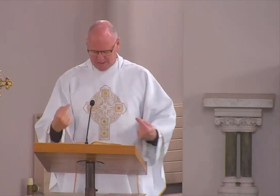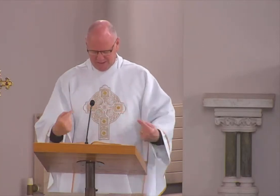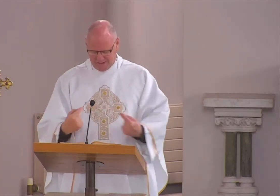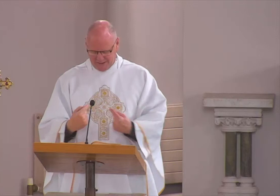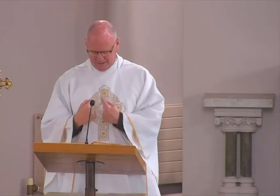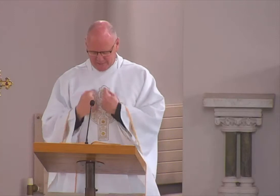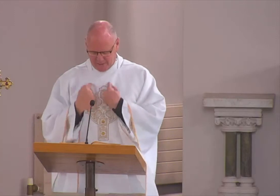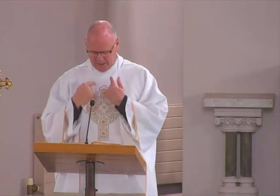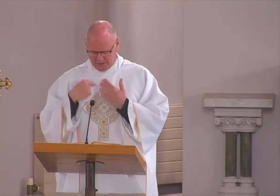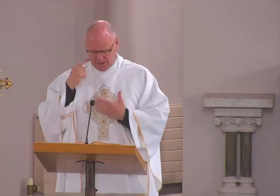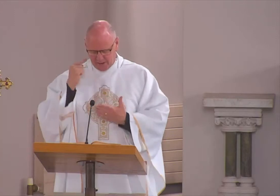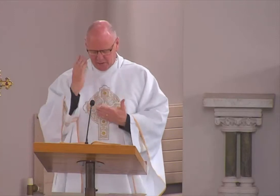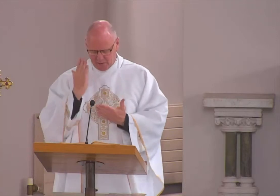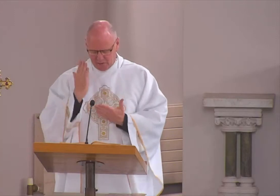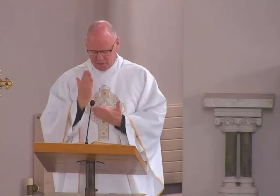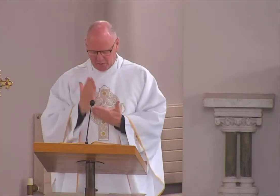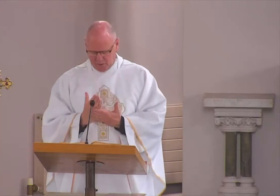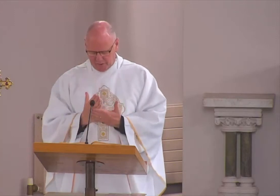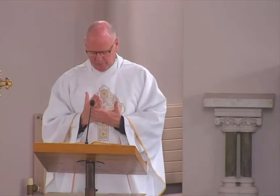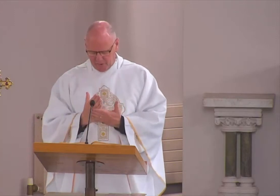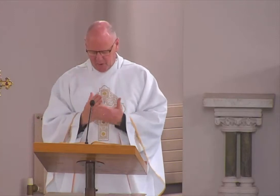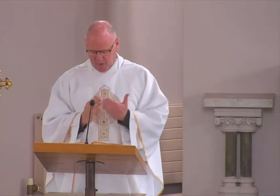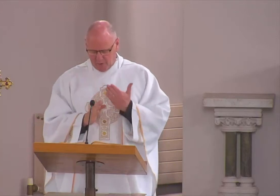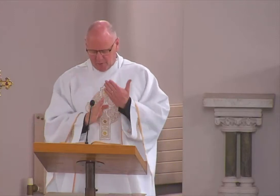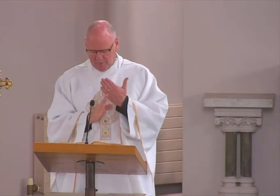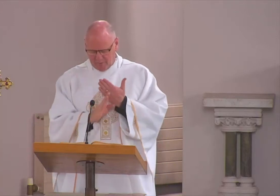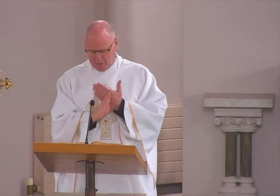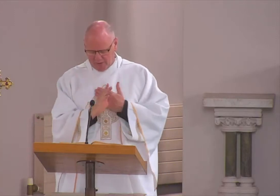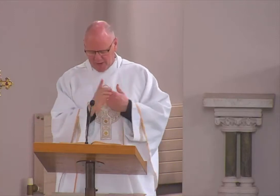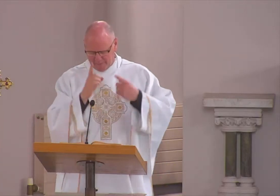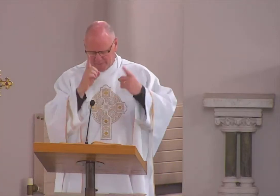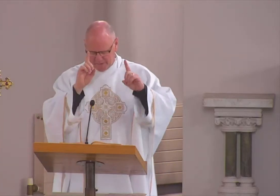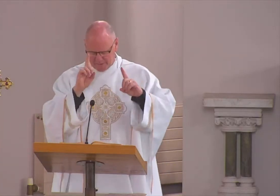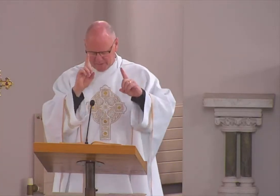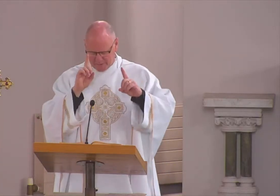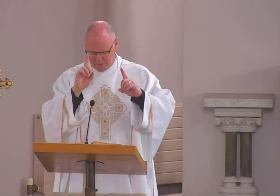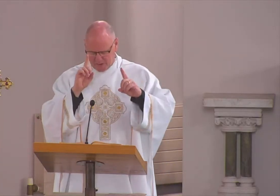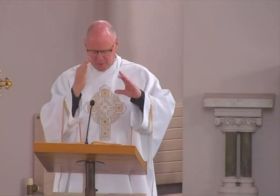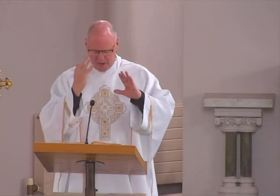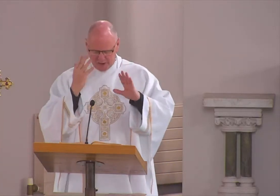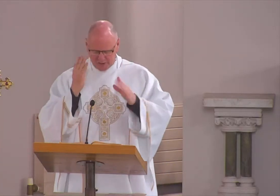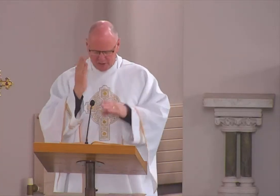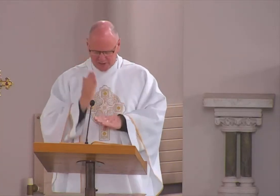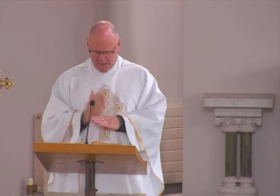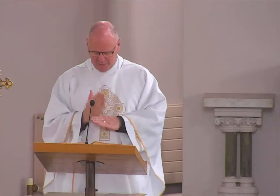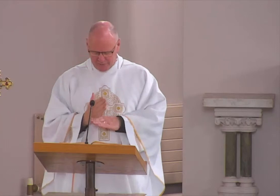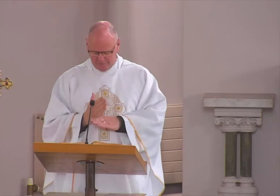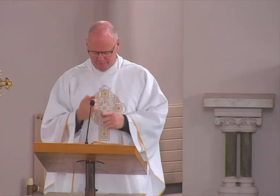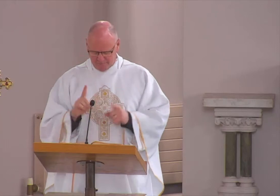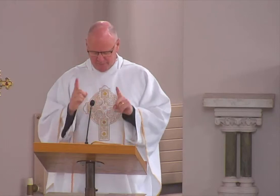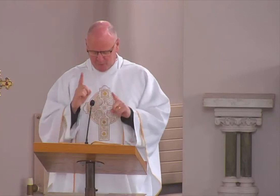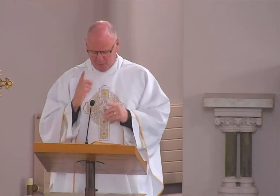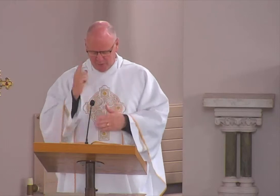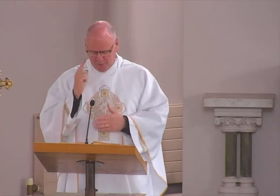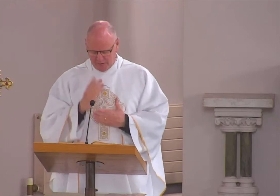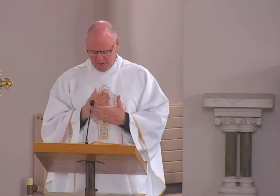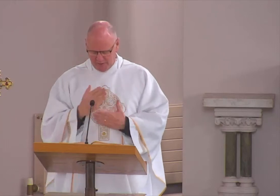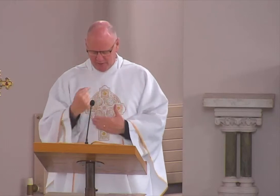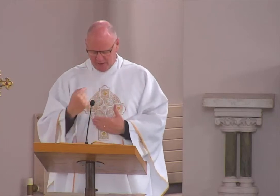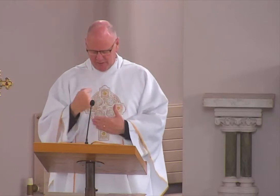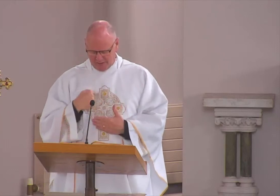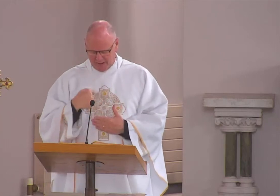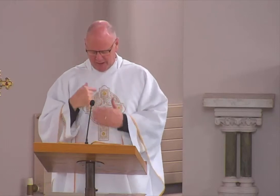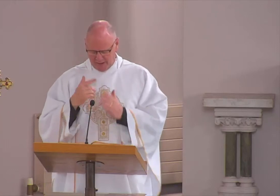rebels against me. I tell you now, before it happens, so that when it does happen, you may